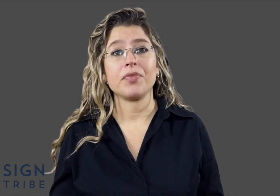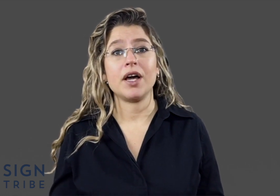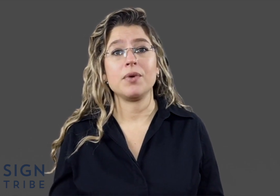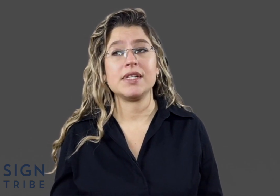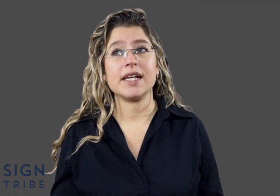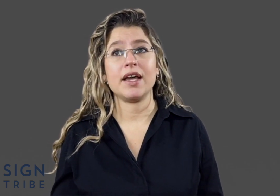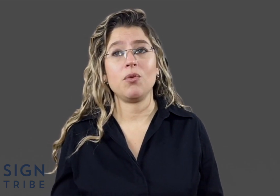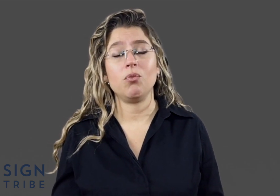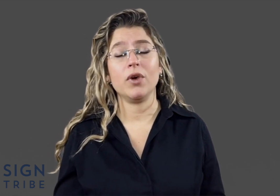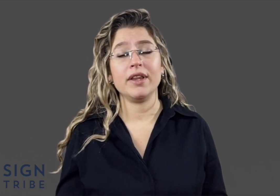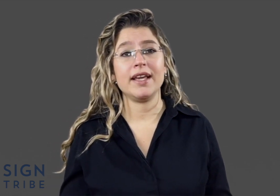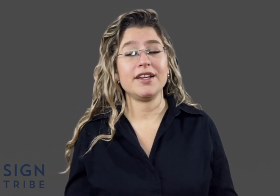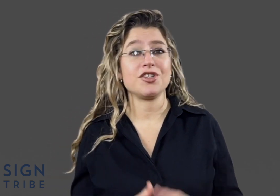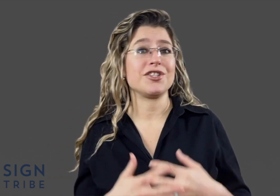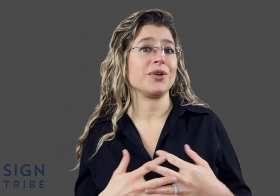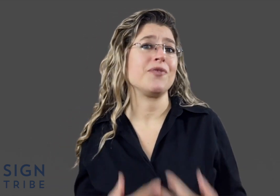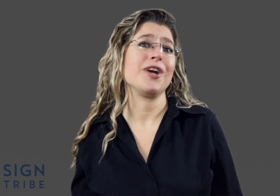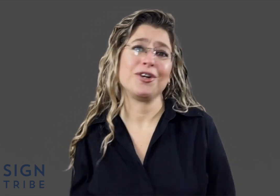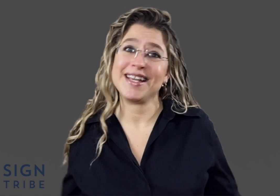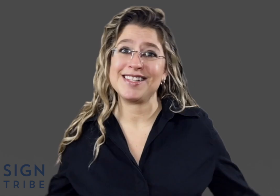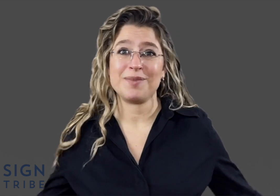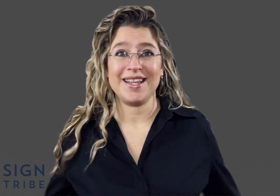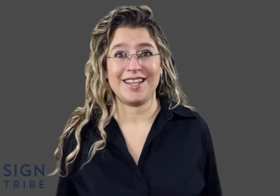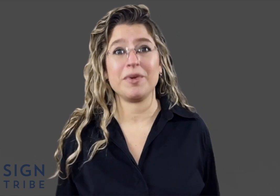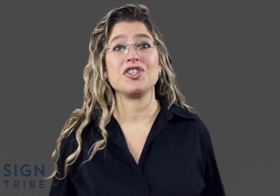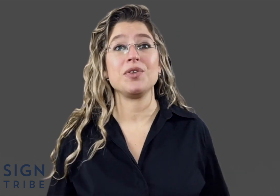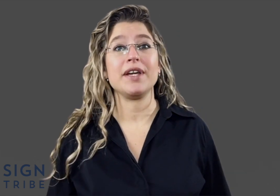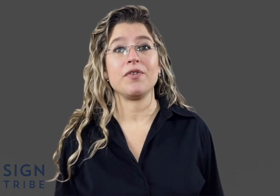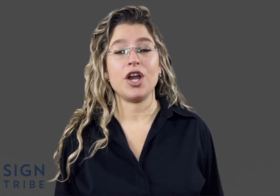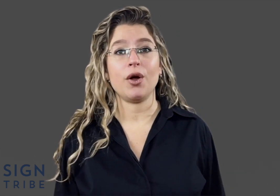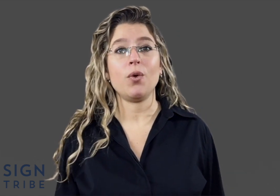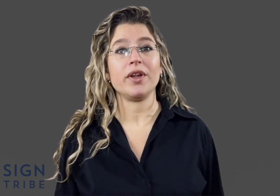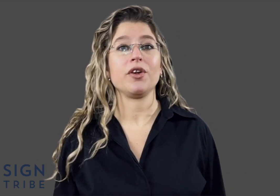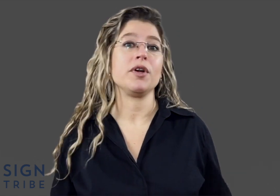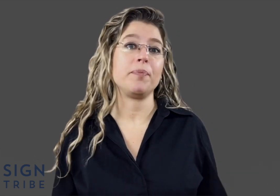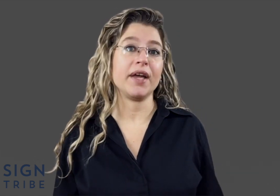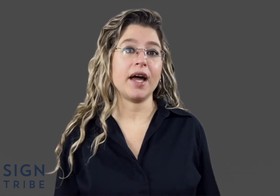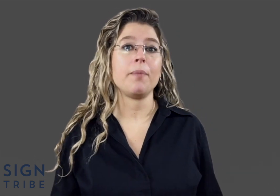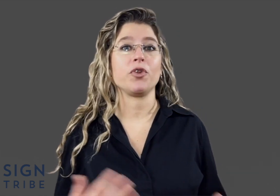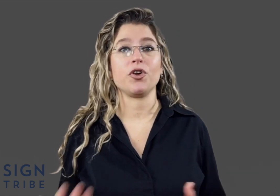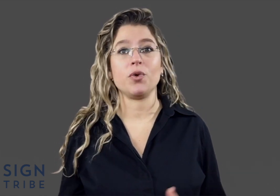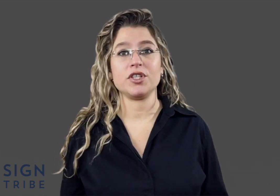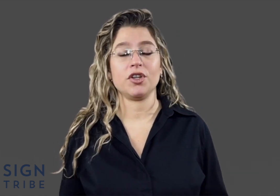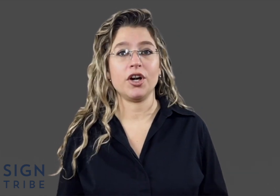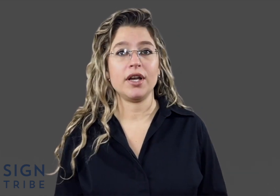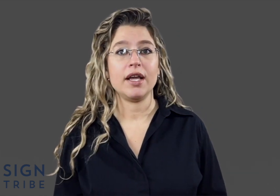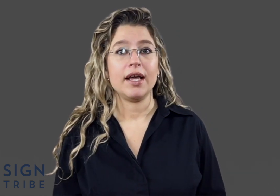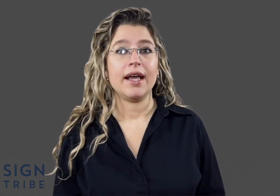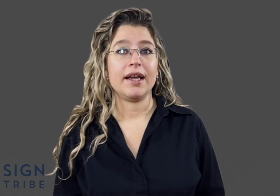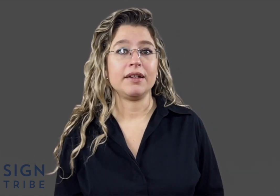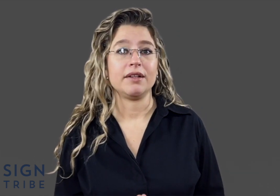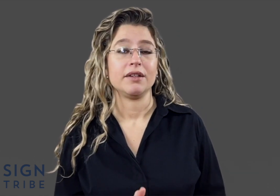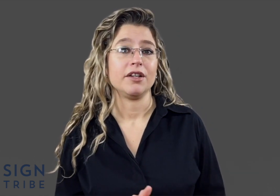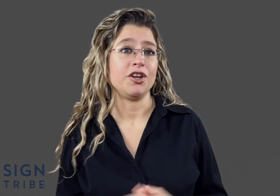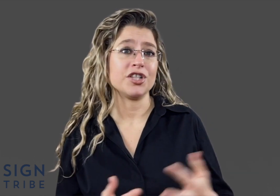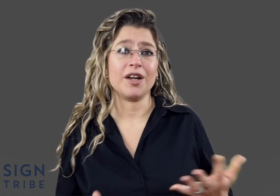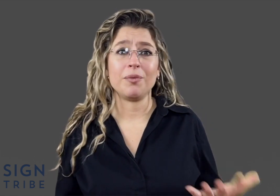would say one thing is just don't ever underestimate them, because you never know what they're going to pick up, what they're going to learn. And your child might